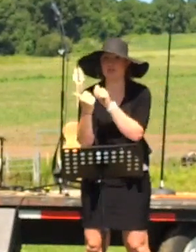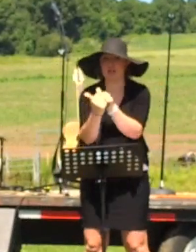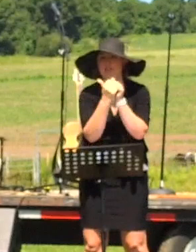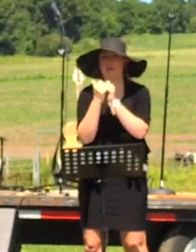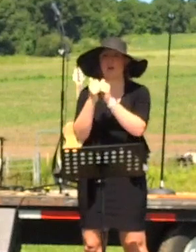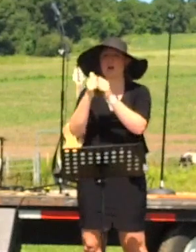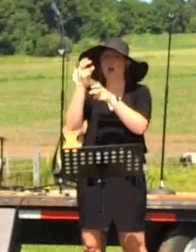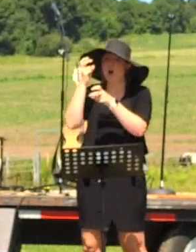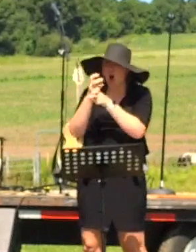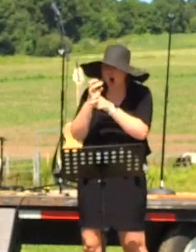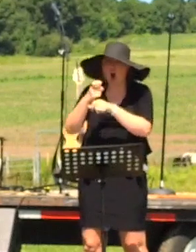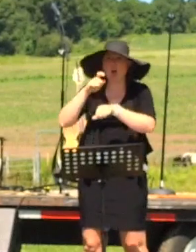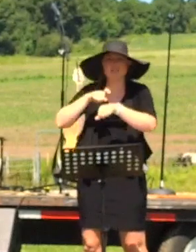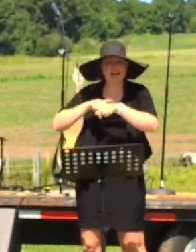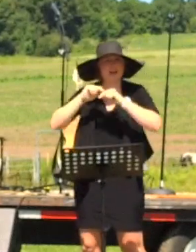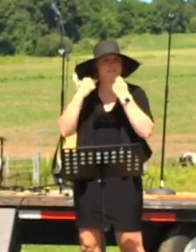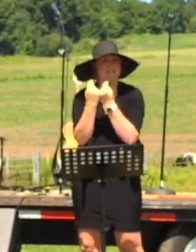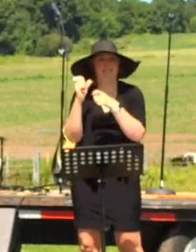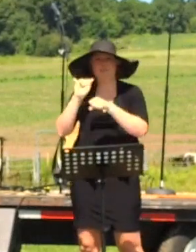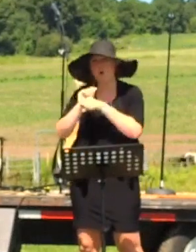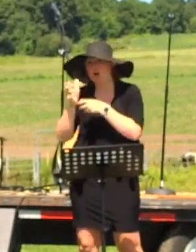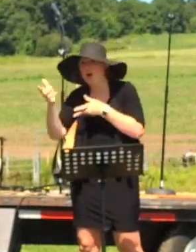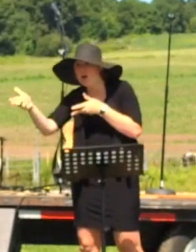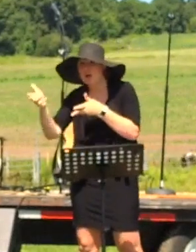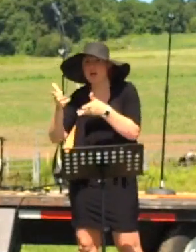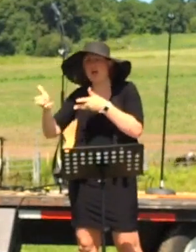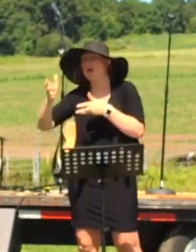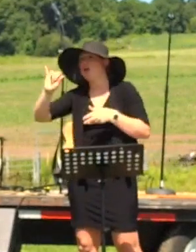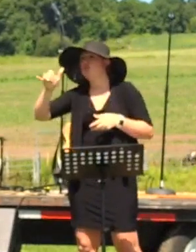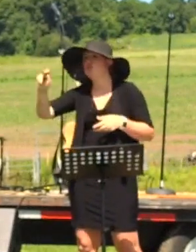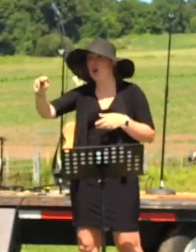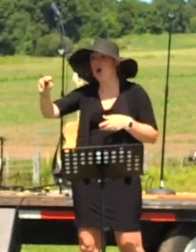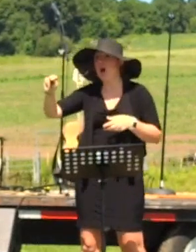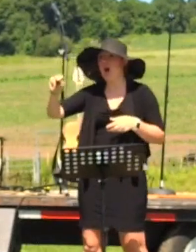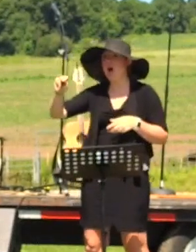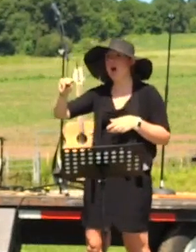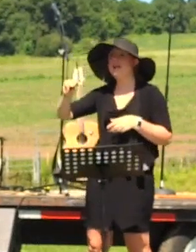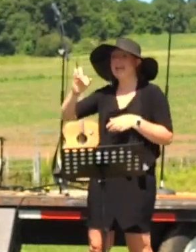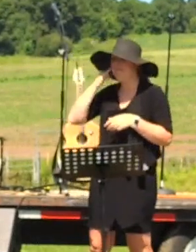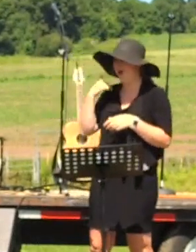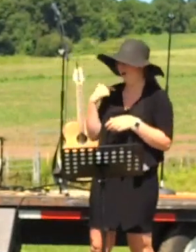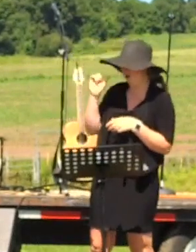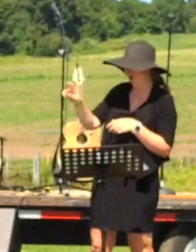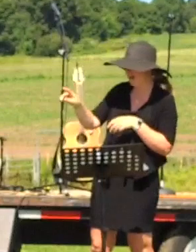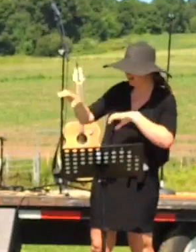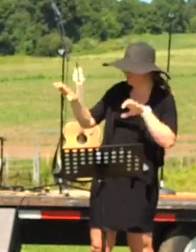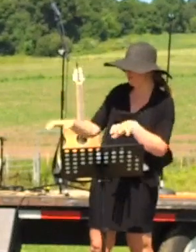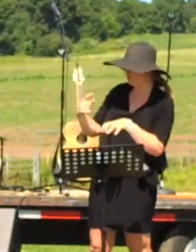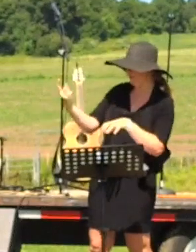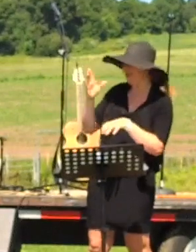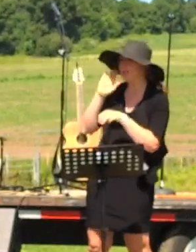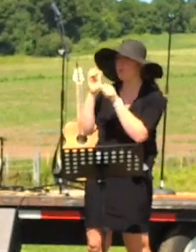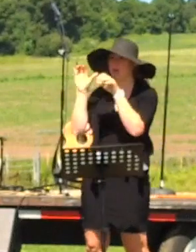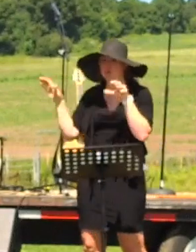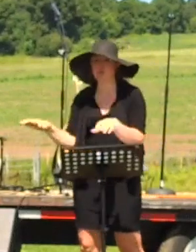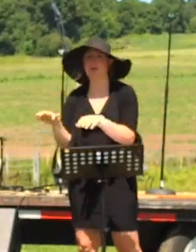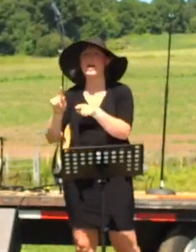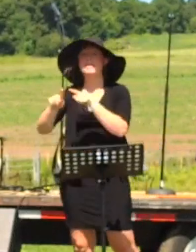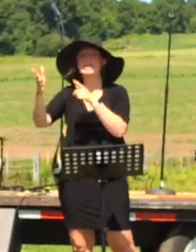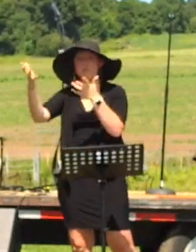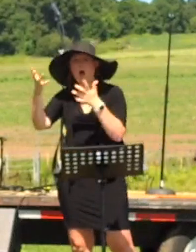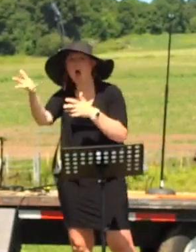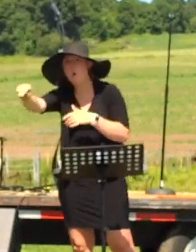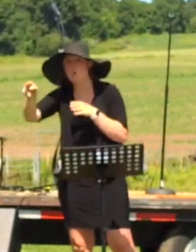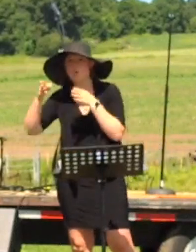hard time collaborating, okay? He has no trouble doing something that I ask him to, but he wants to do it the way he wants to do